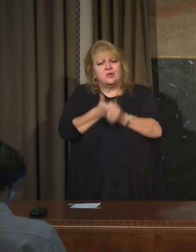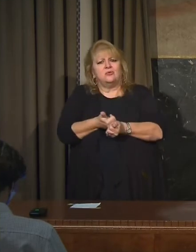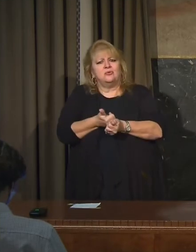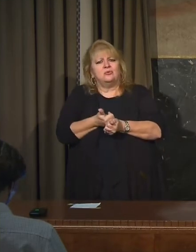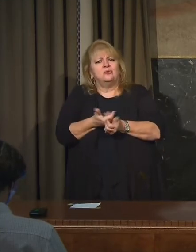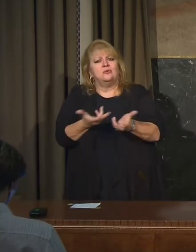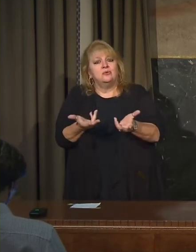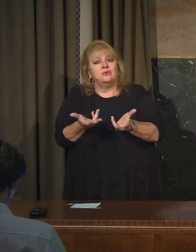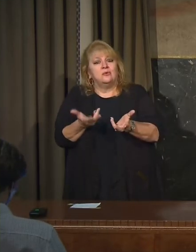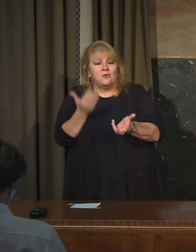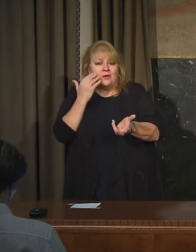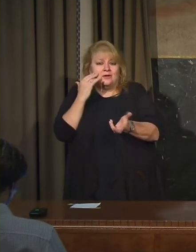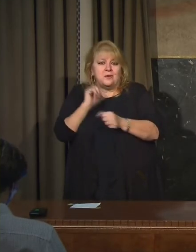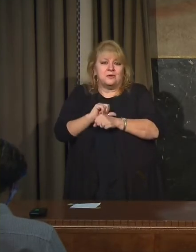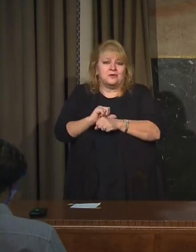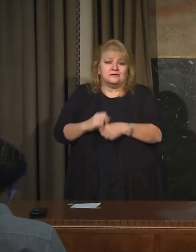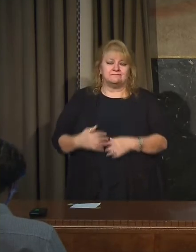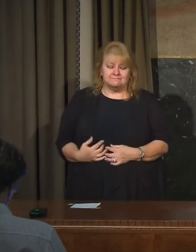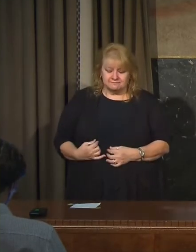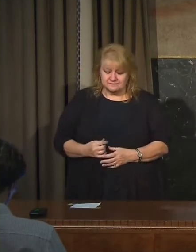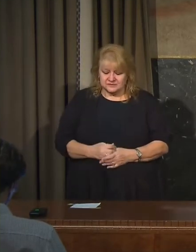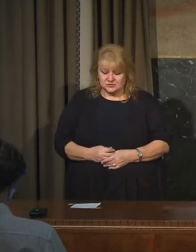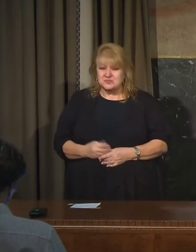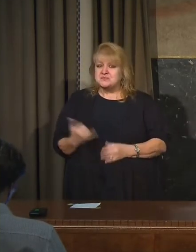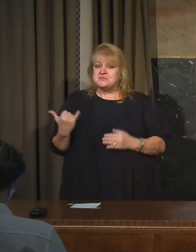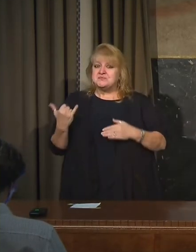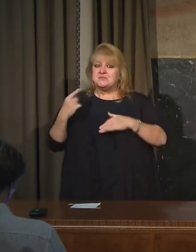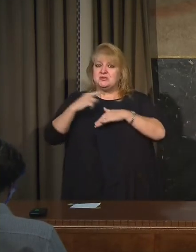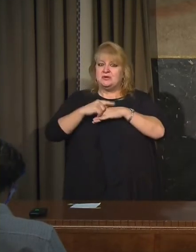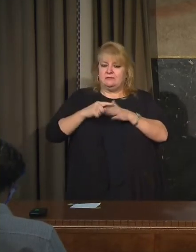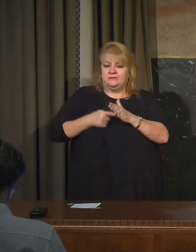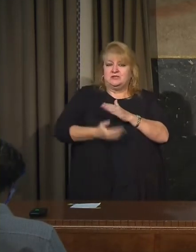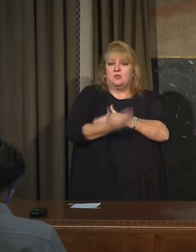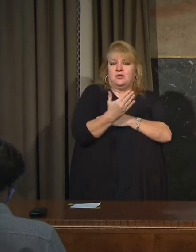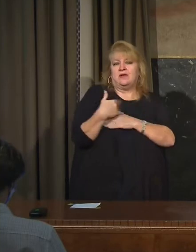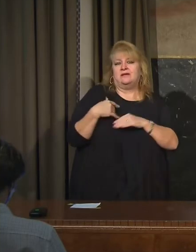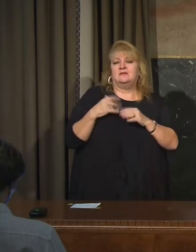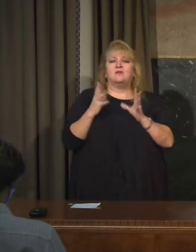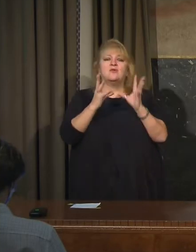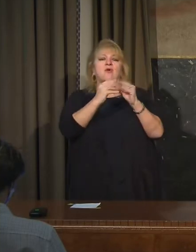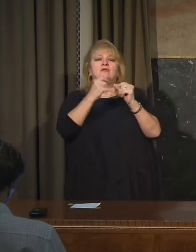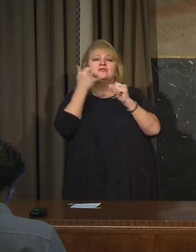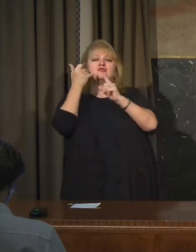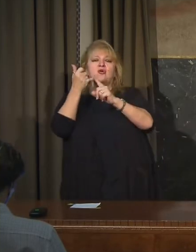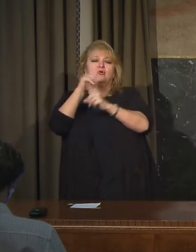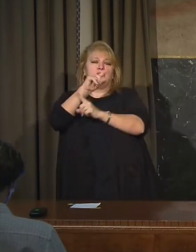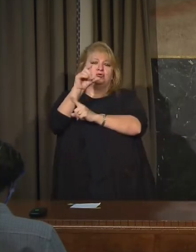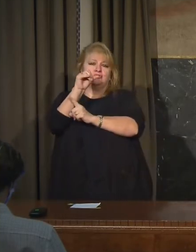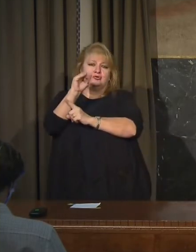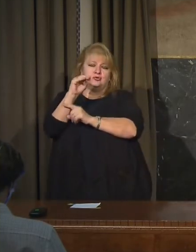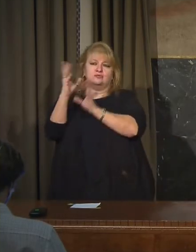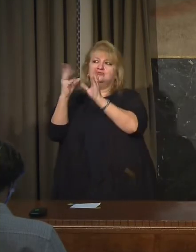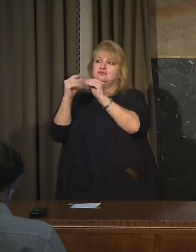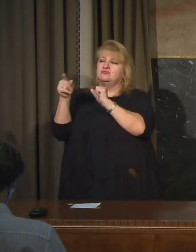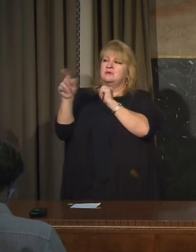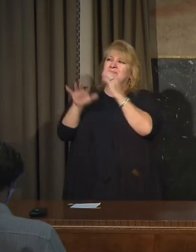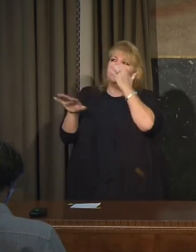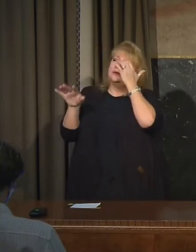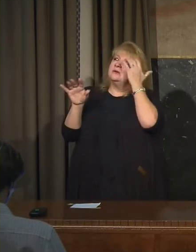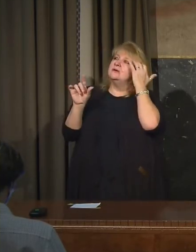I had an opportunity today, first thing this morning, to have a conference call, a Zoom call, with about